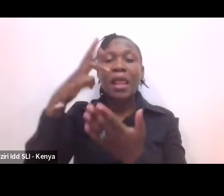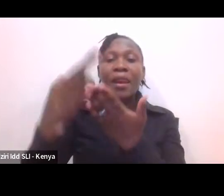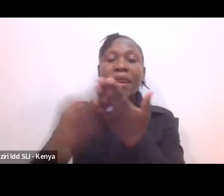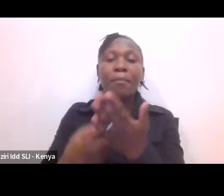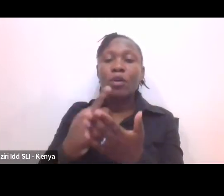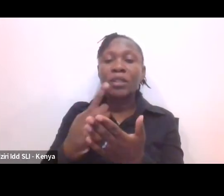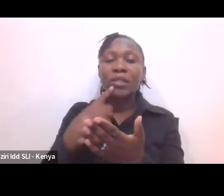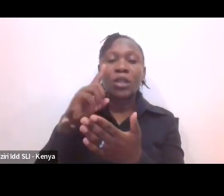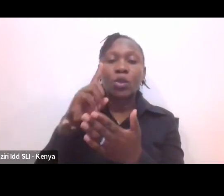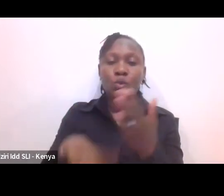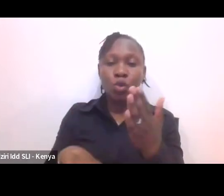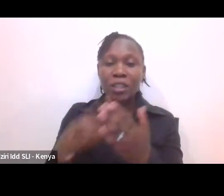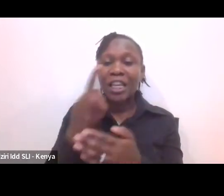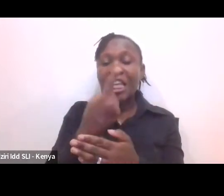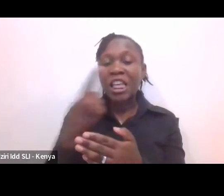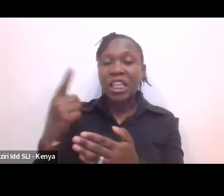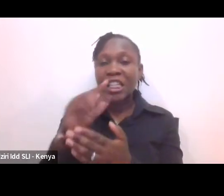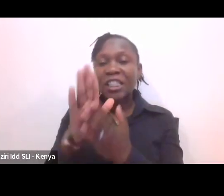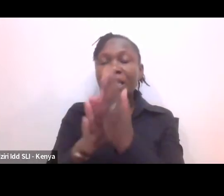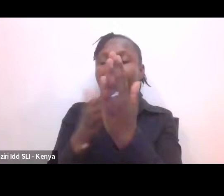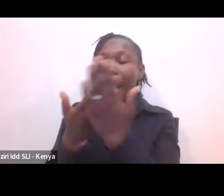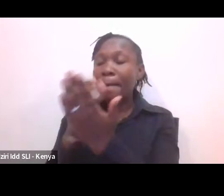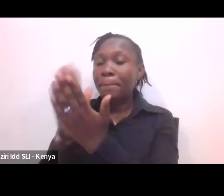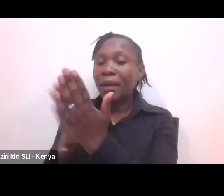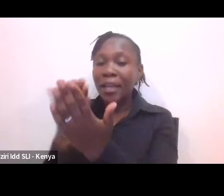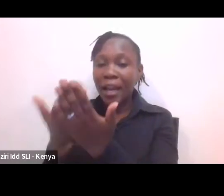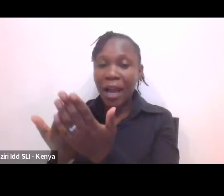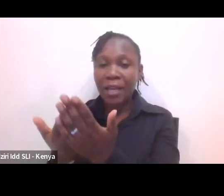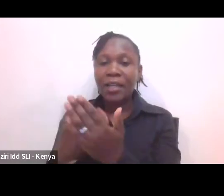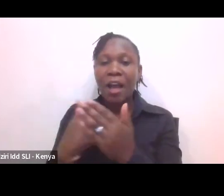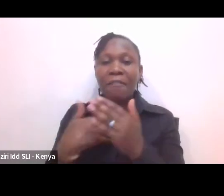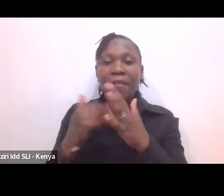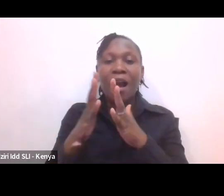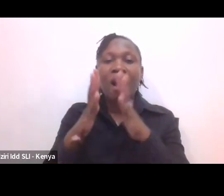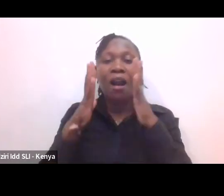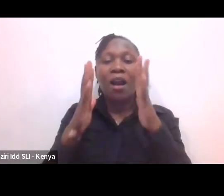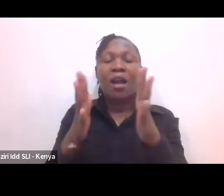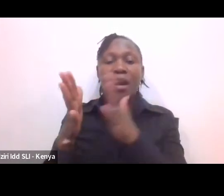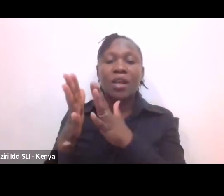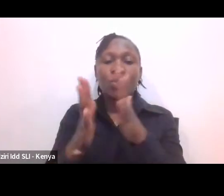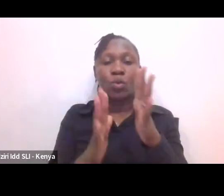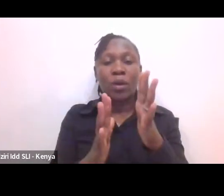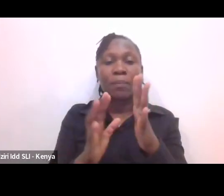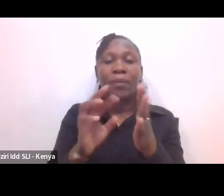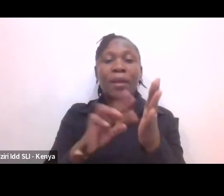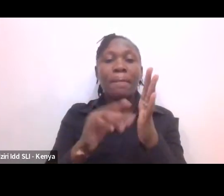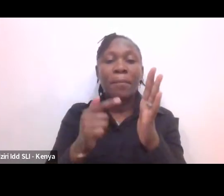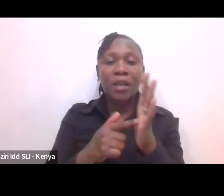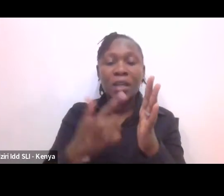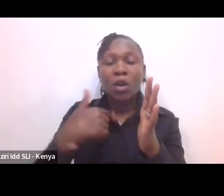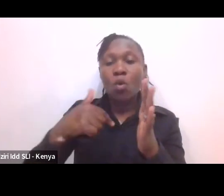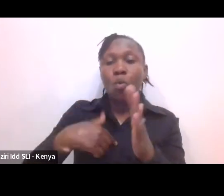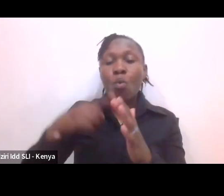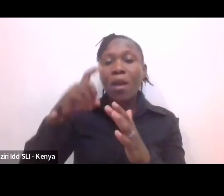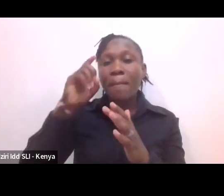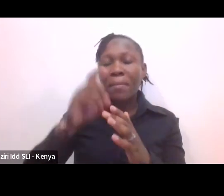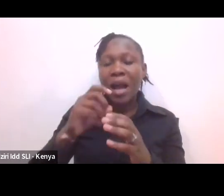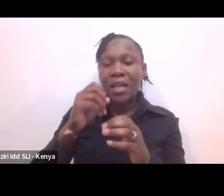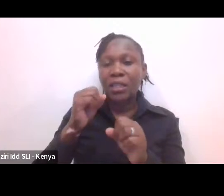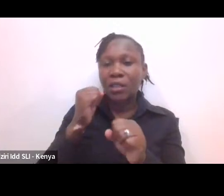costly and impracticable. We mostly have to perform the task for